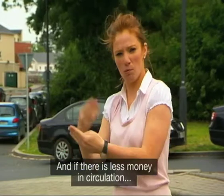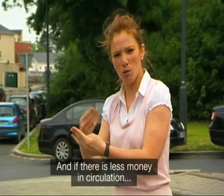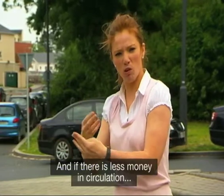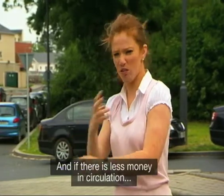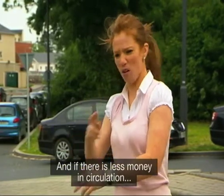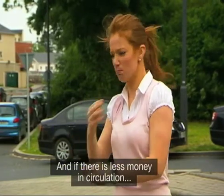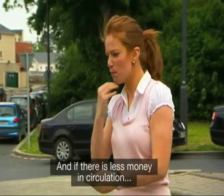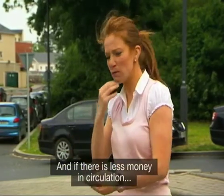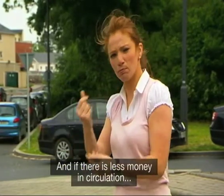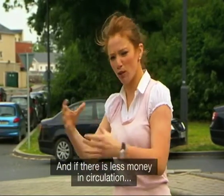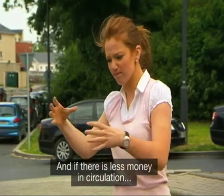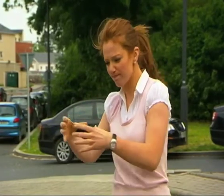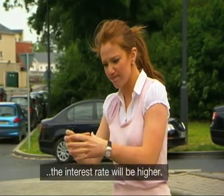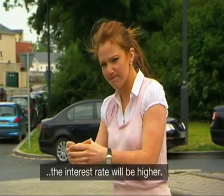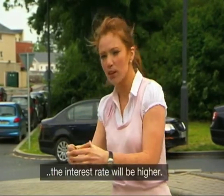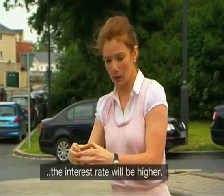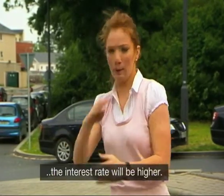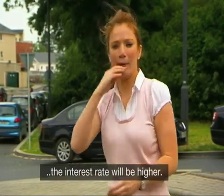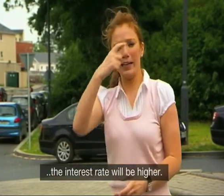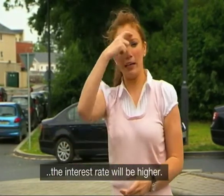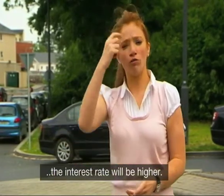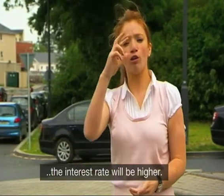less money in circulation, the interest rate will be higher.